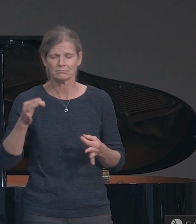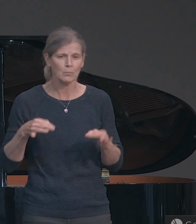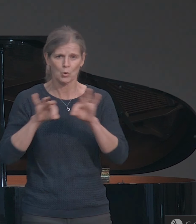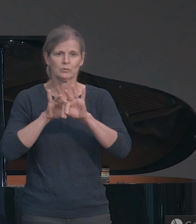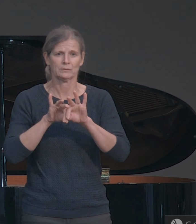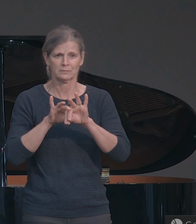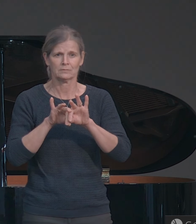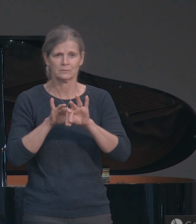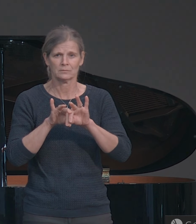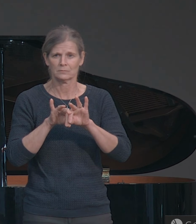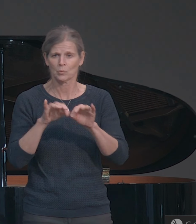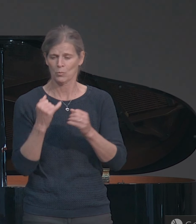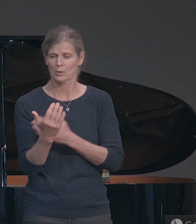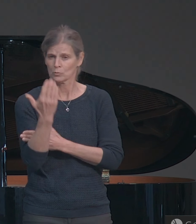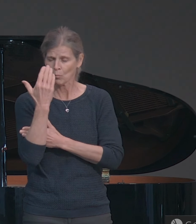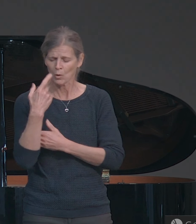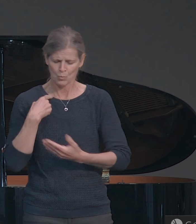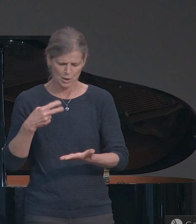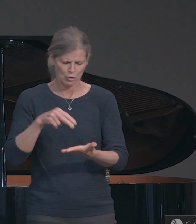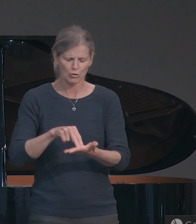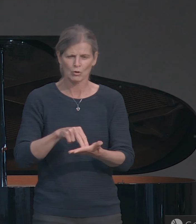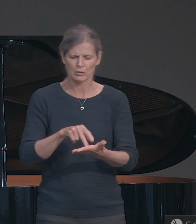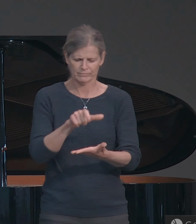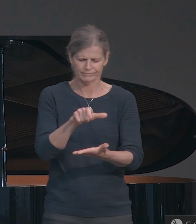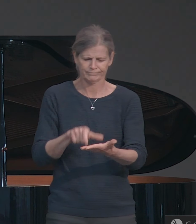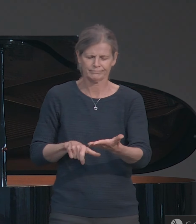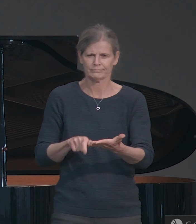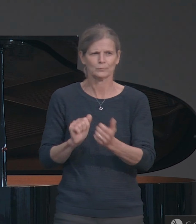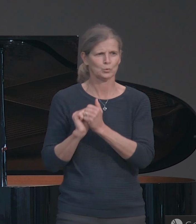This morning, as we look at our text together,